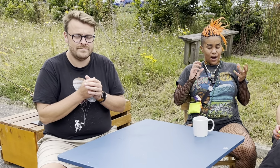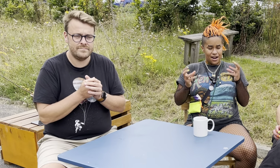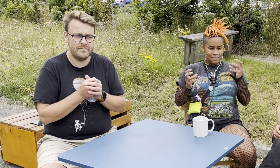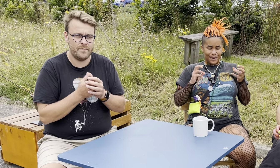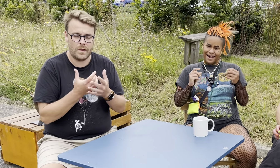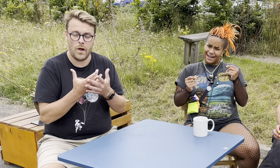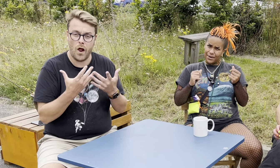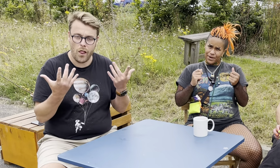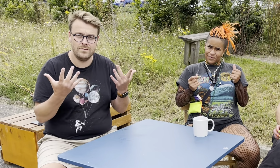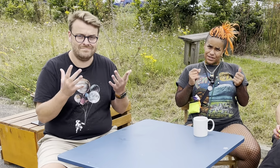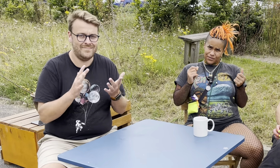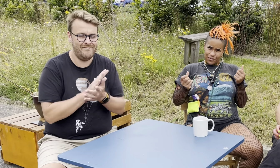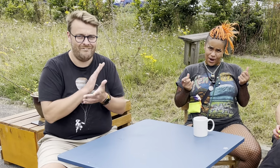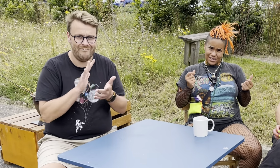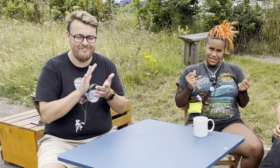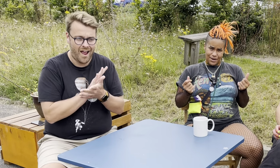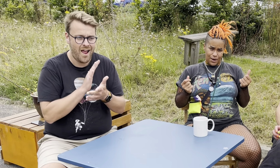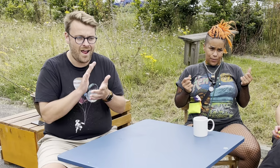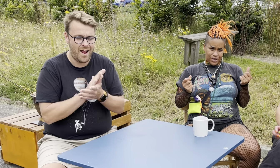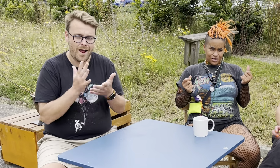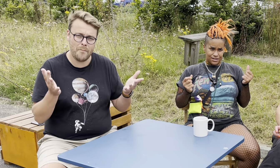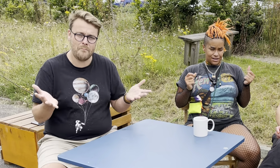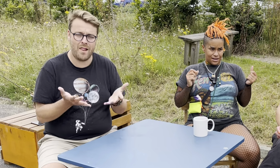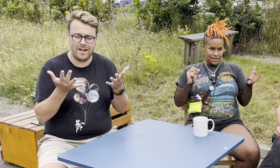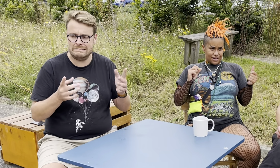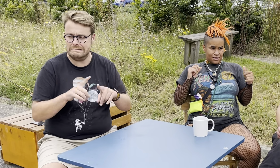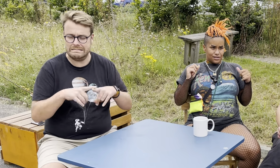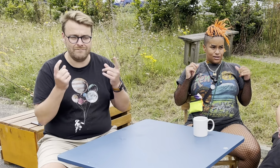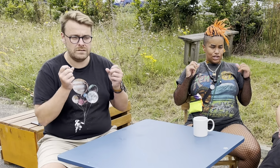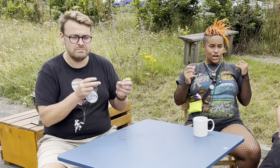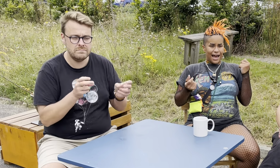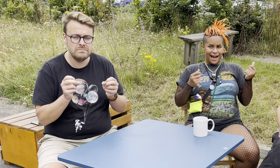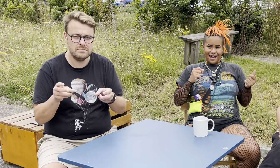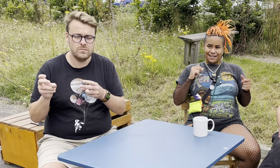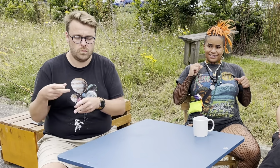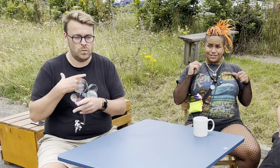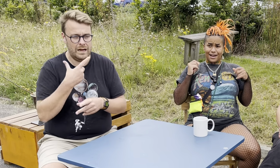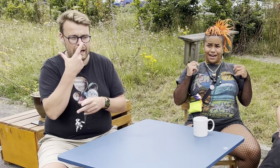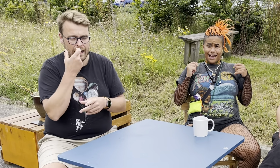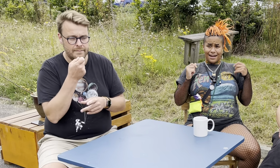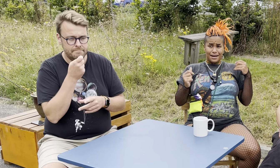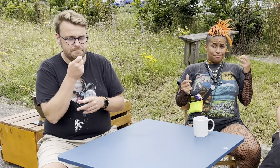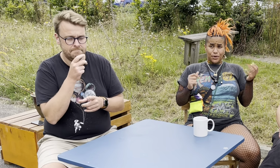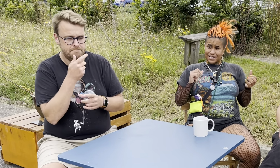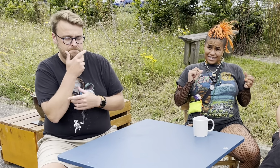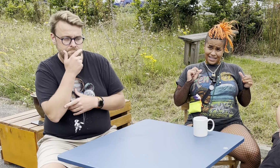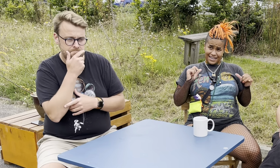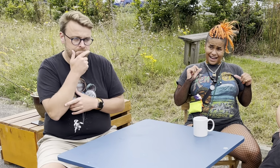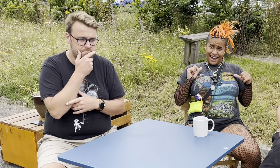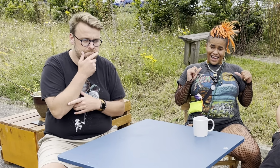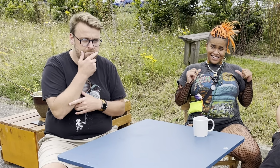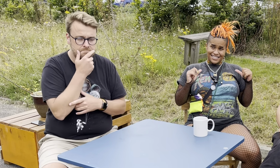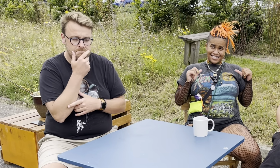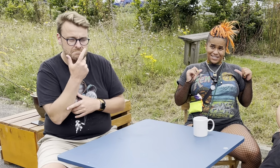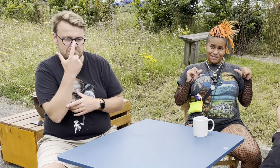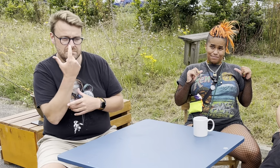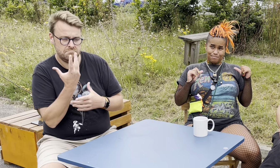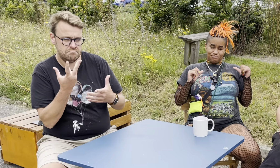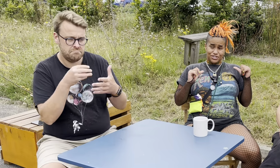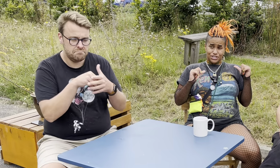fun playing with the different ways that we can look at and embody and